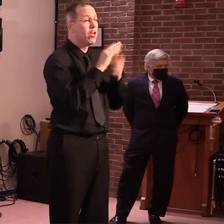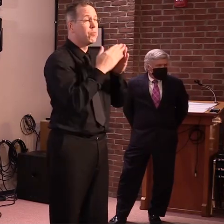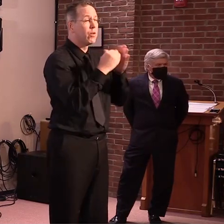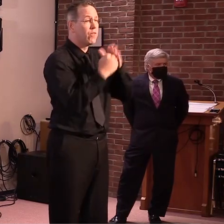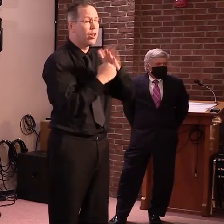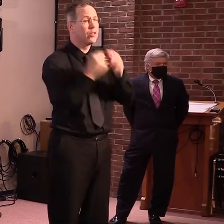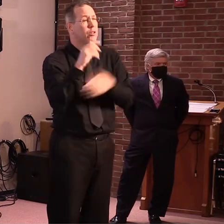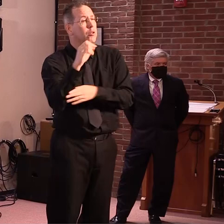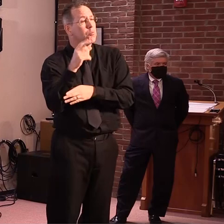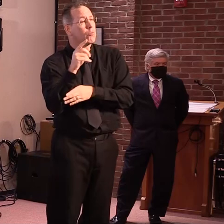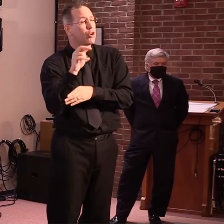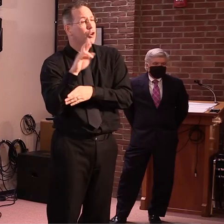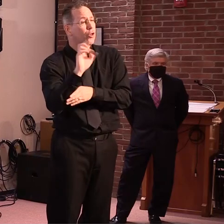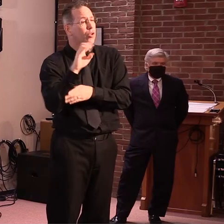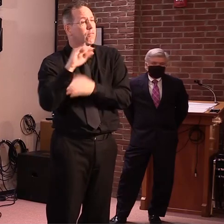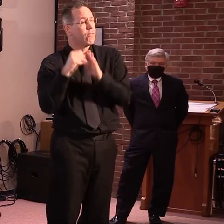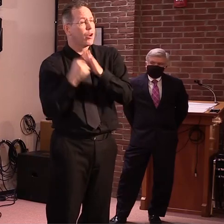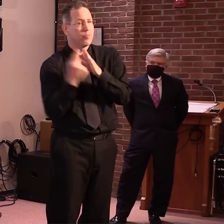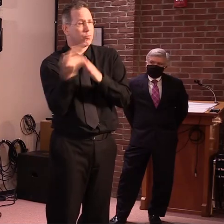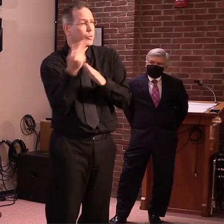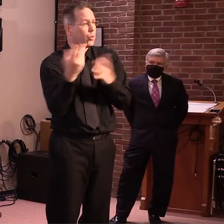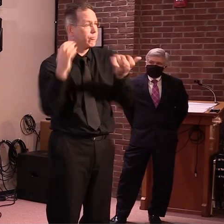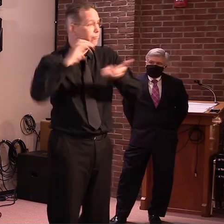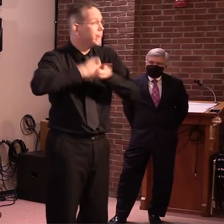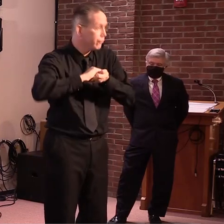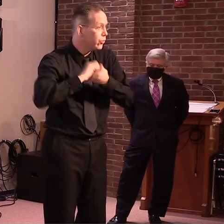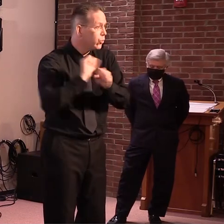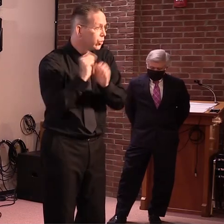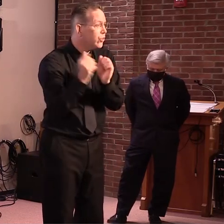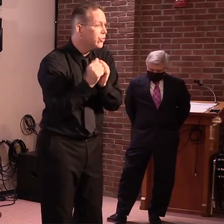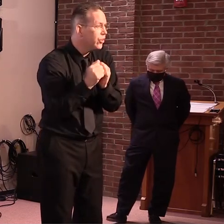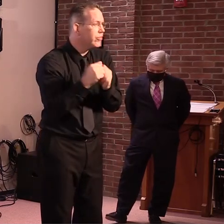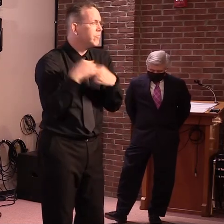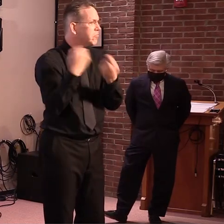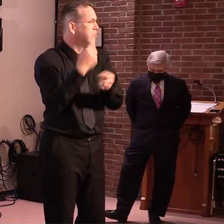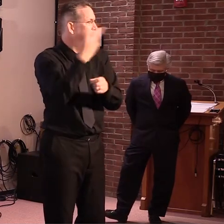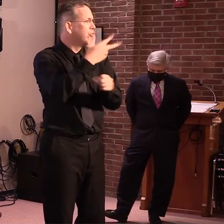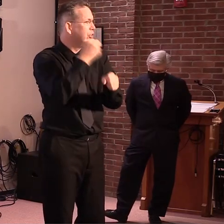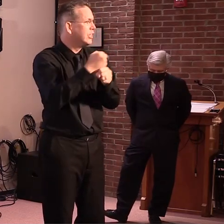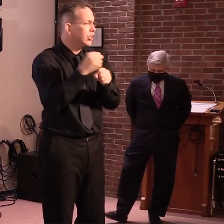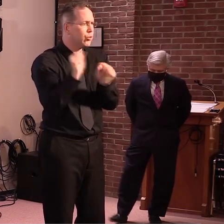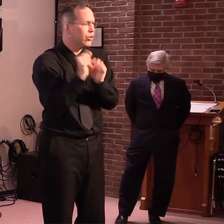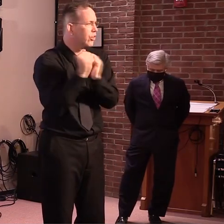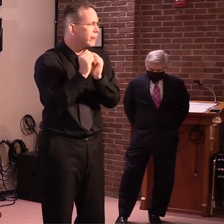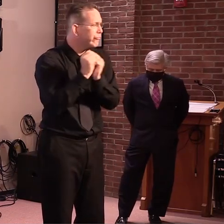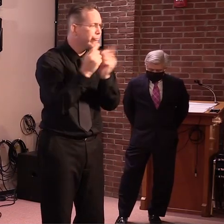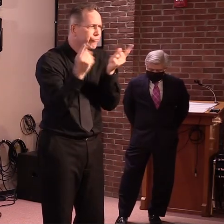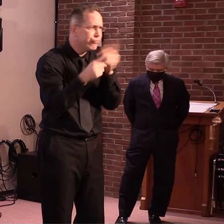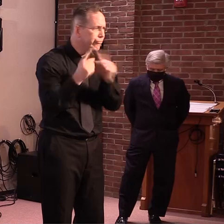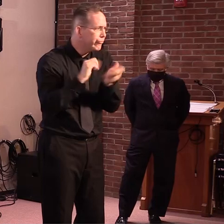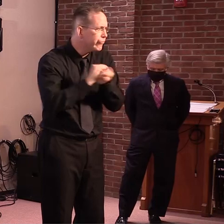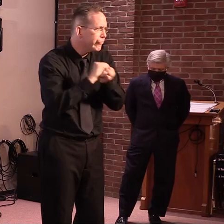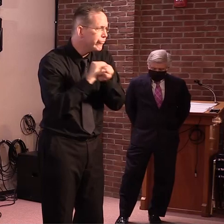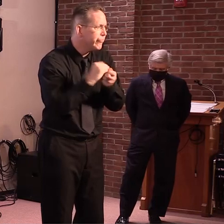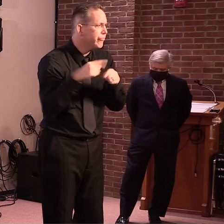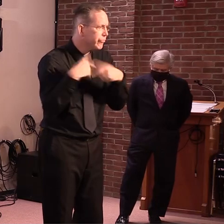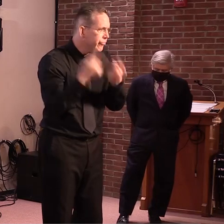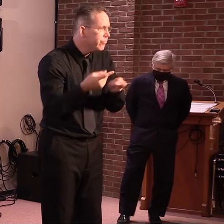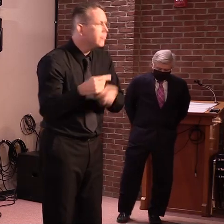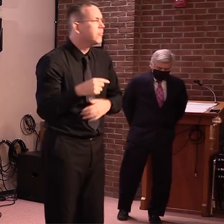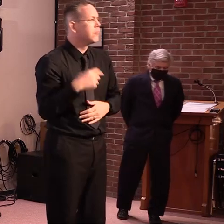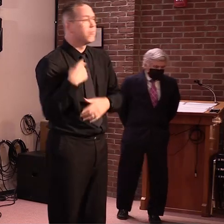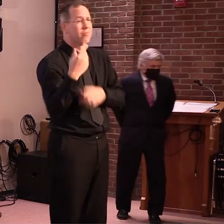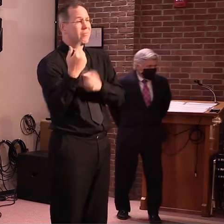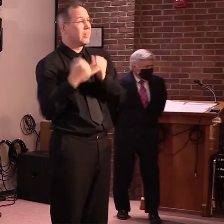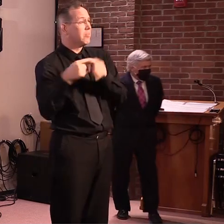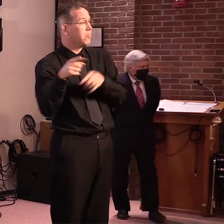and Lois McClure Foundation since its creation 25 years ago. Throughout that time, the McClure Foundation's work has been